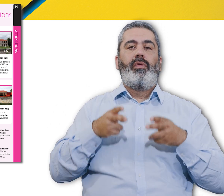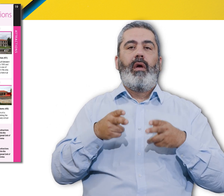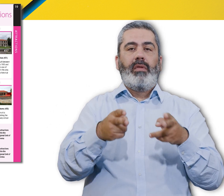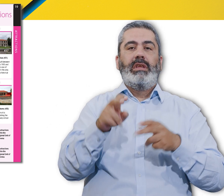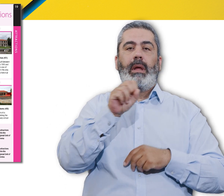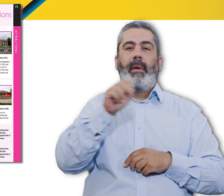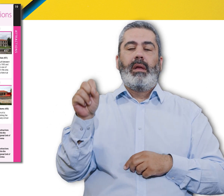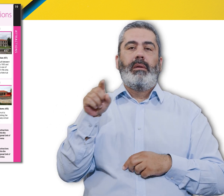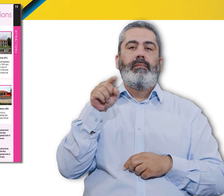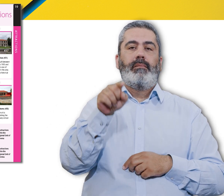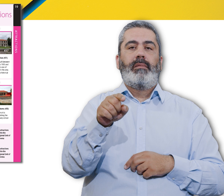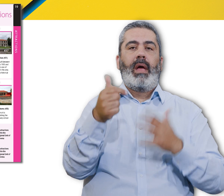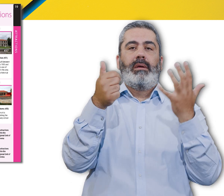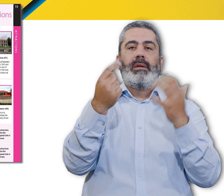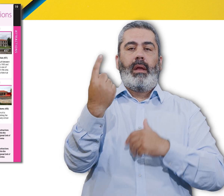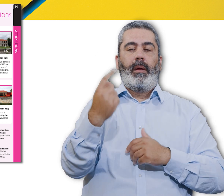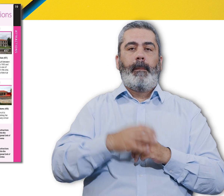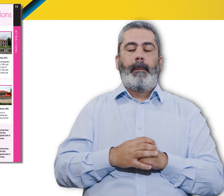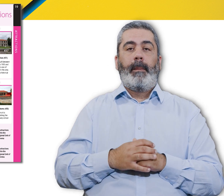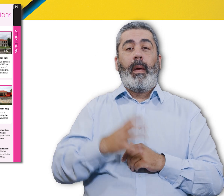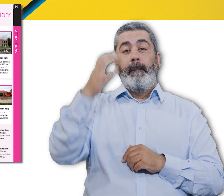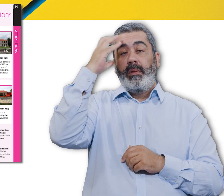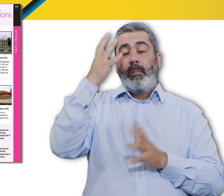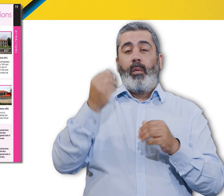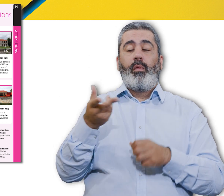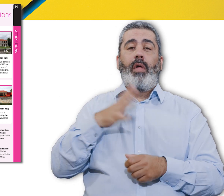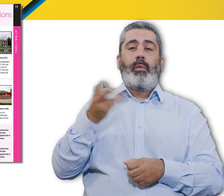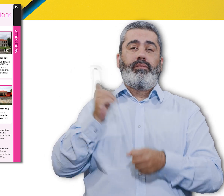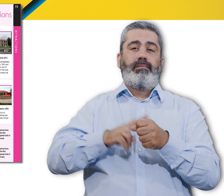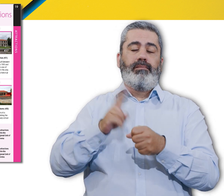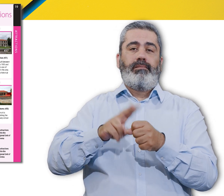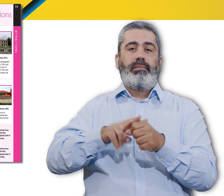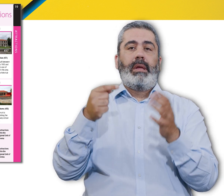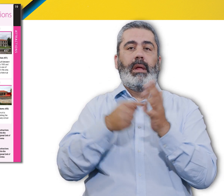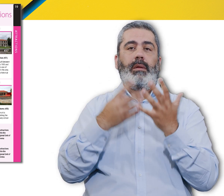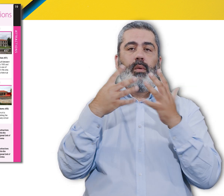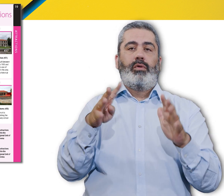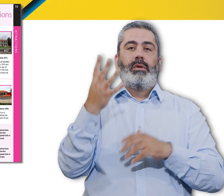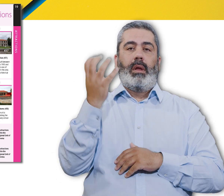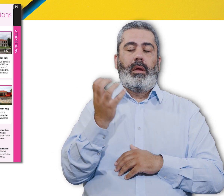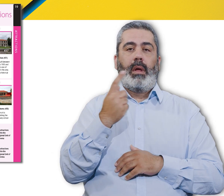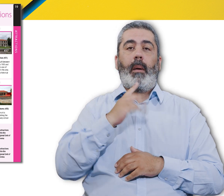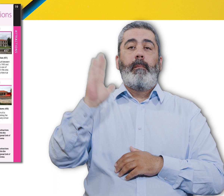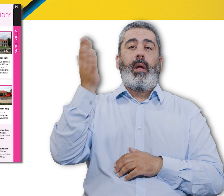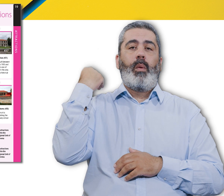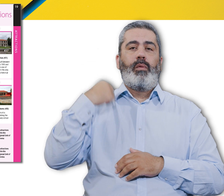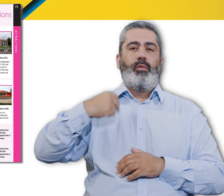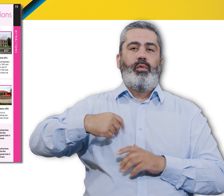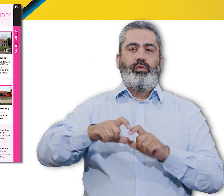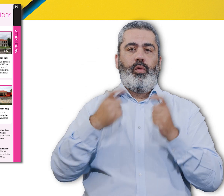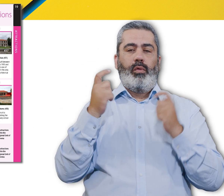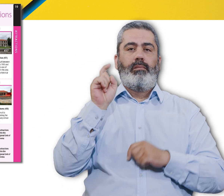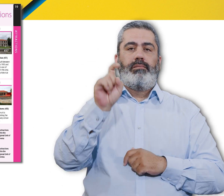61. Monument to the fallen officers and soldiers of 1940. Old Primary School, number